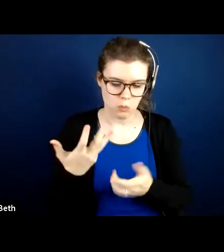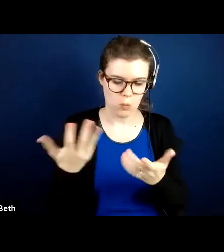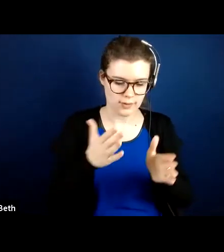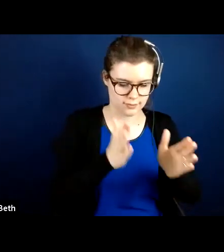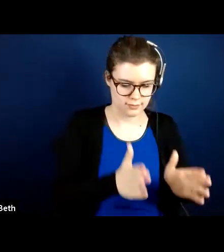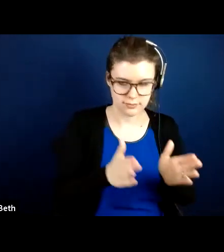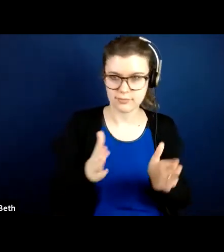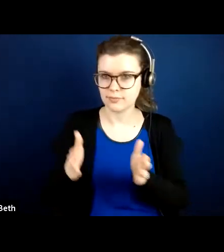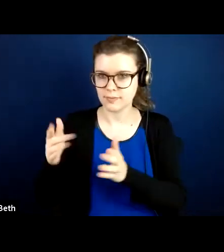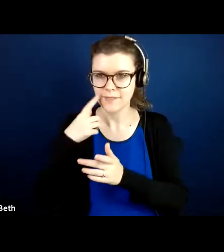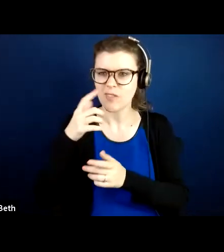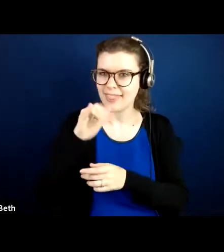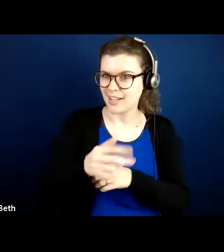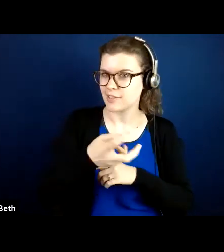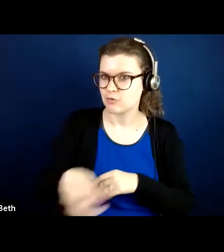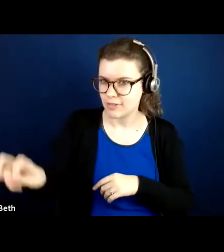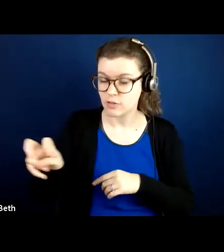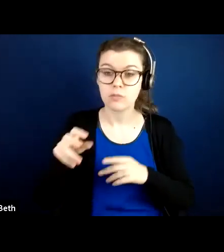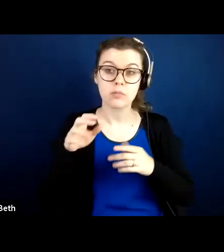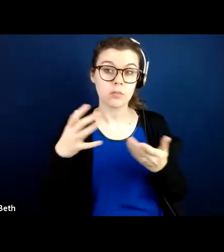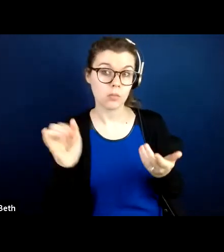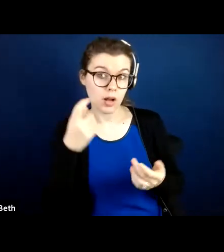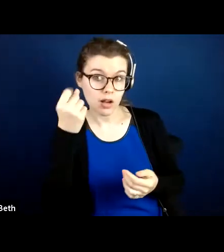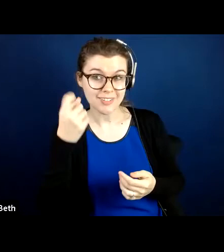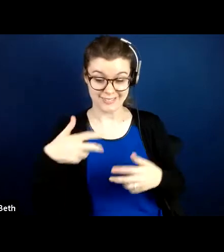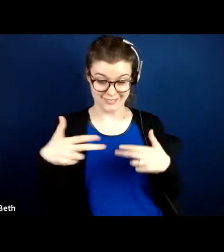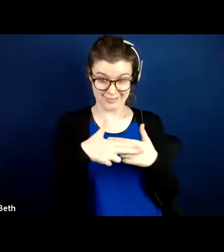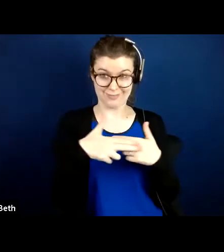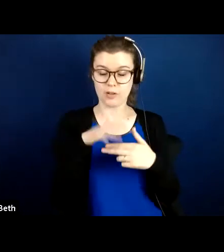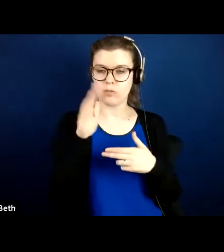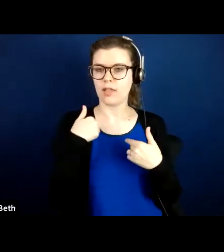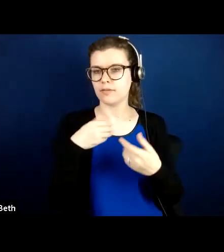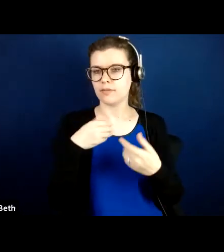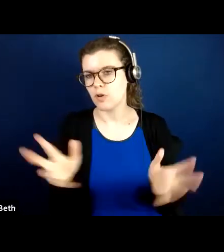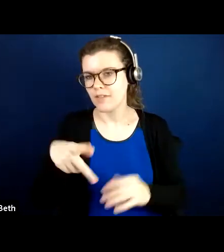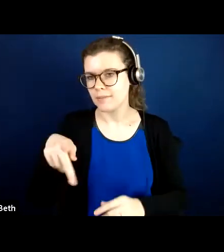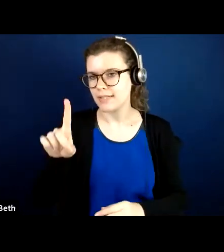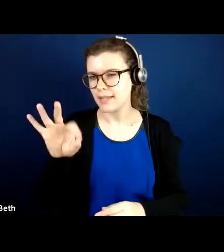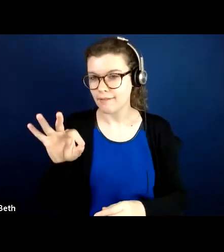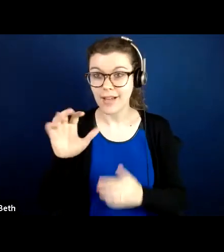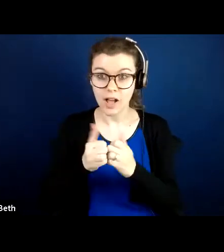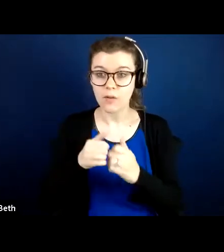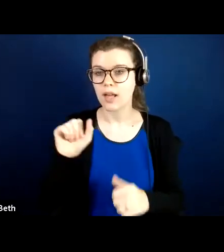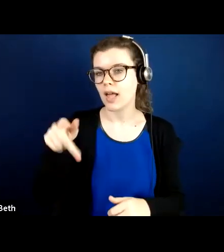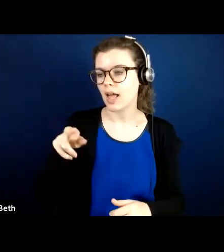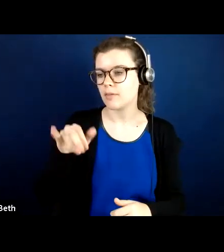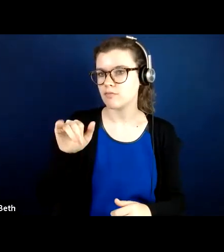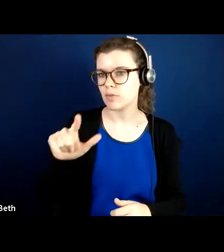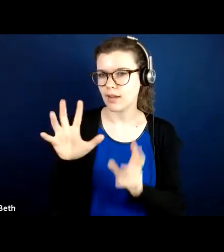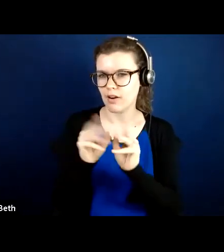can also view all of our slides as a PDF document on the April conference website, if that is helpful to